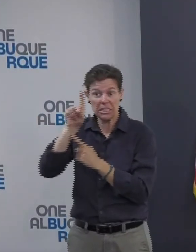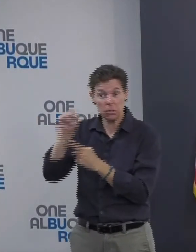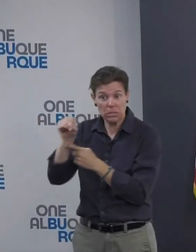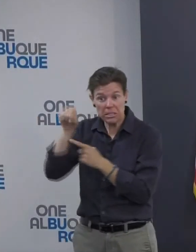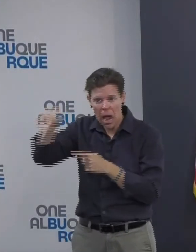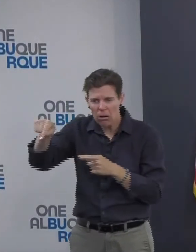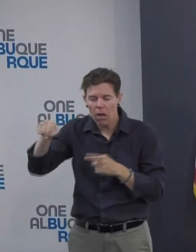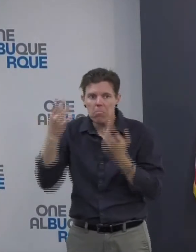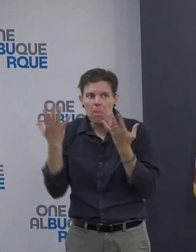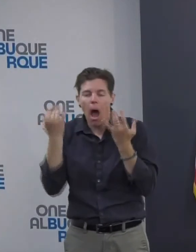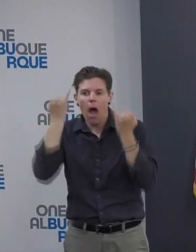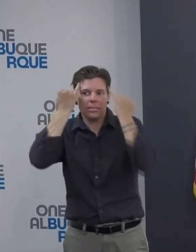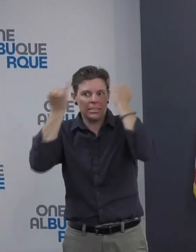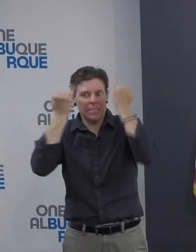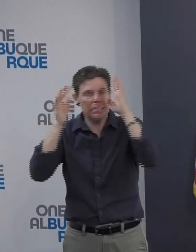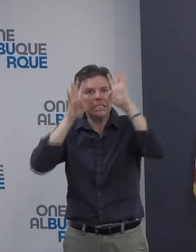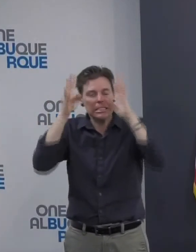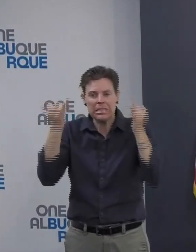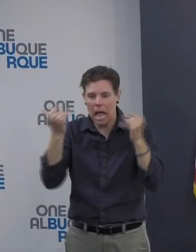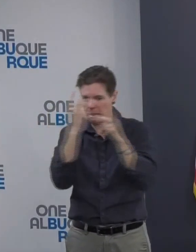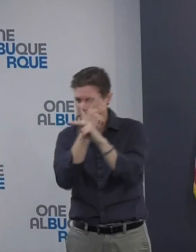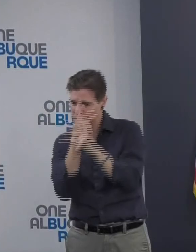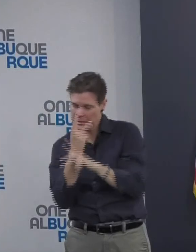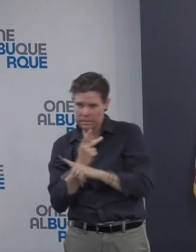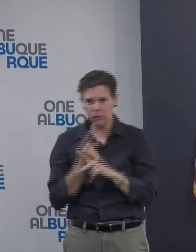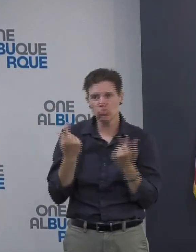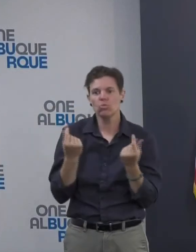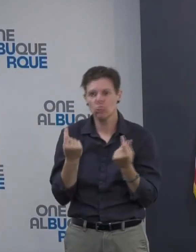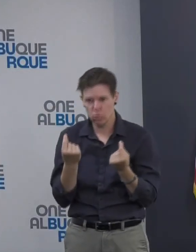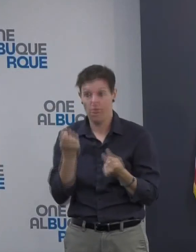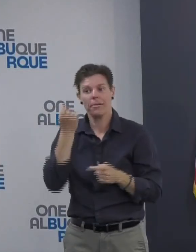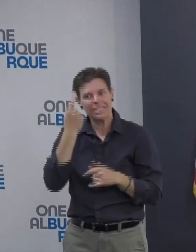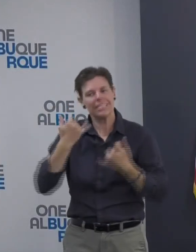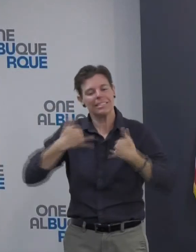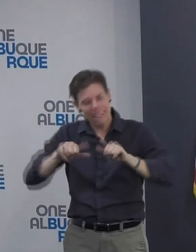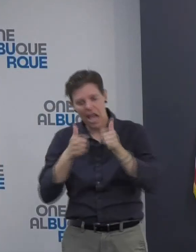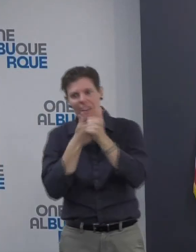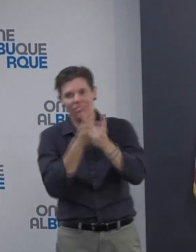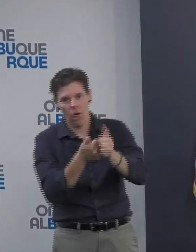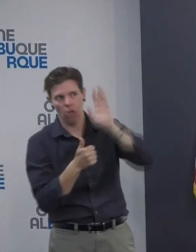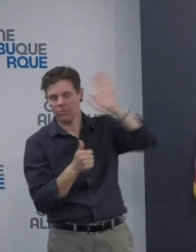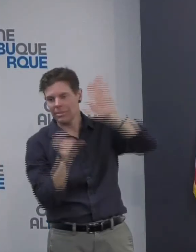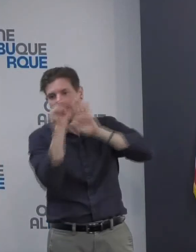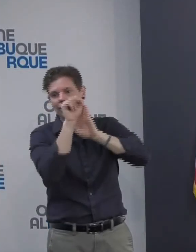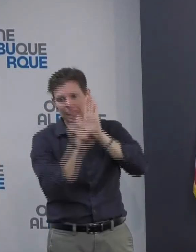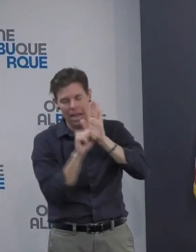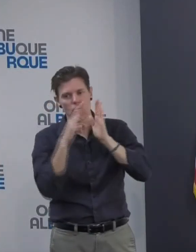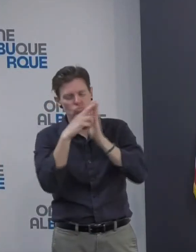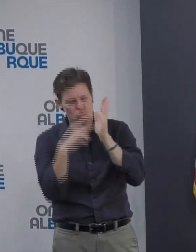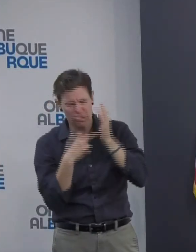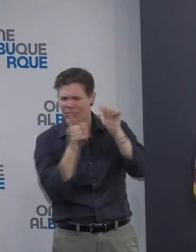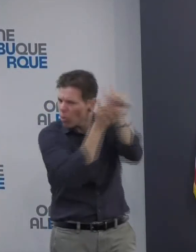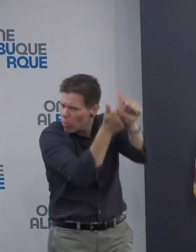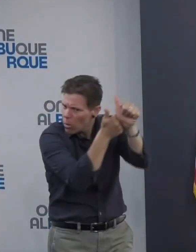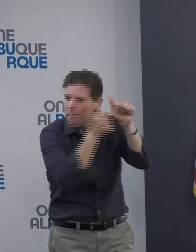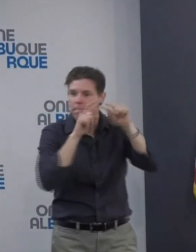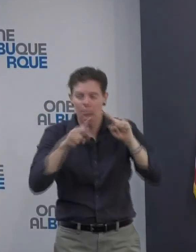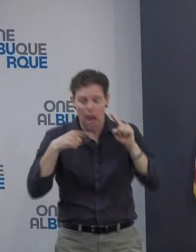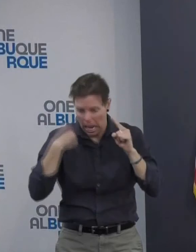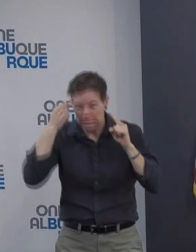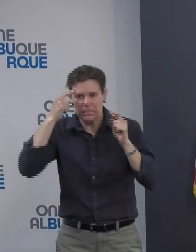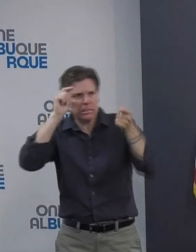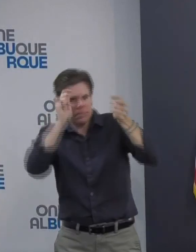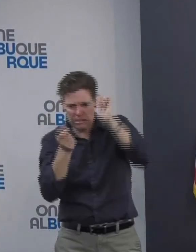state requires of us. But we are entertaining those ideas, and we are asking, as in other cities, whether it's